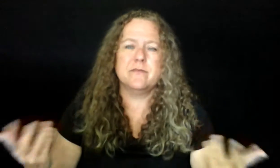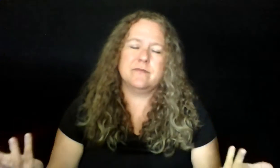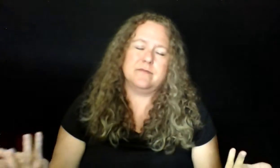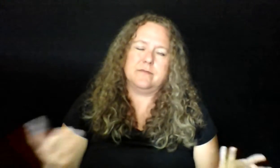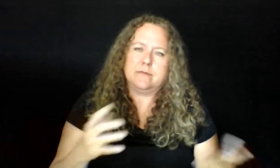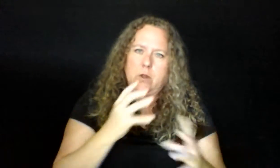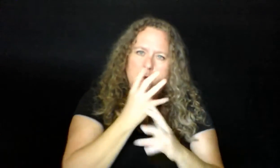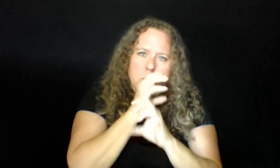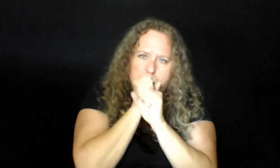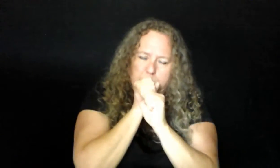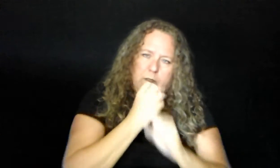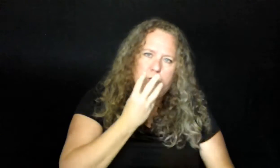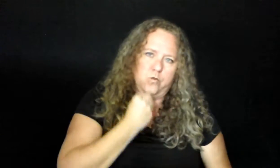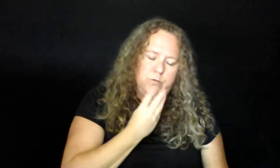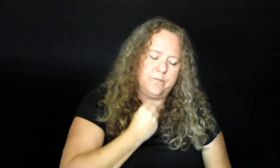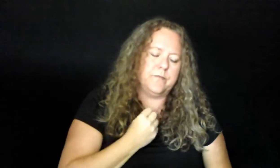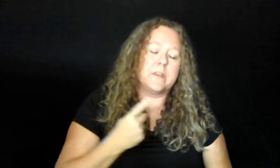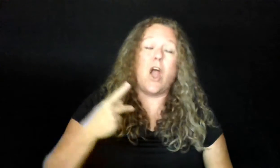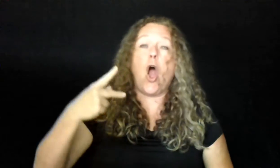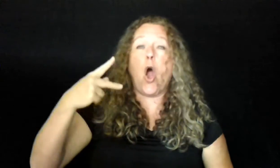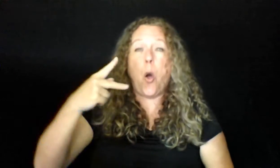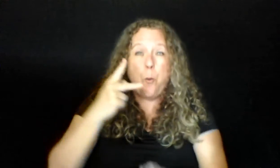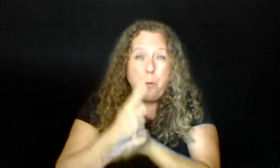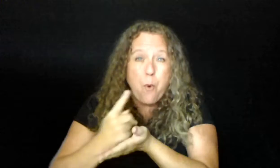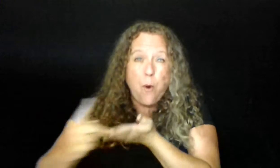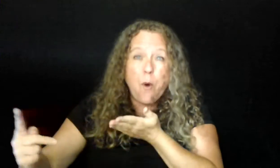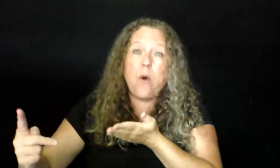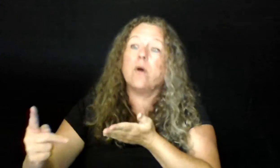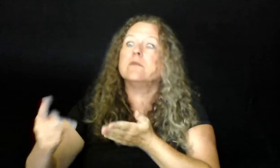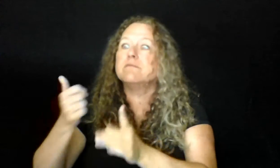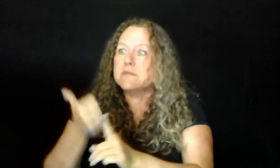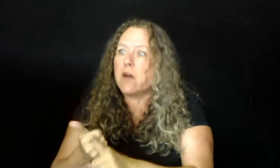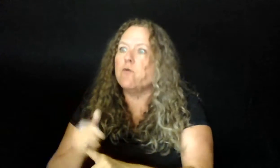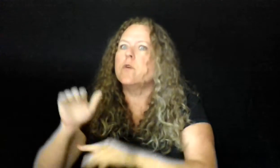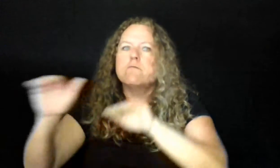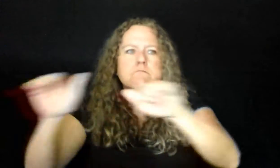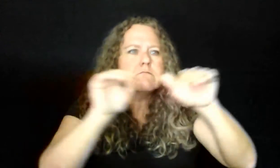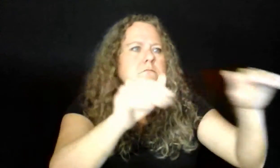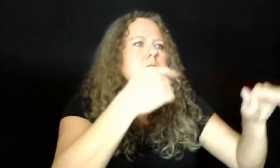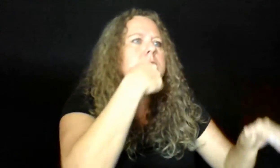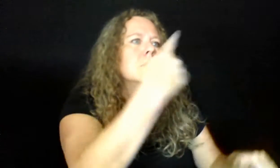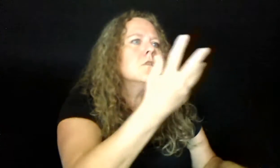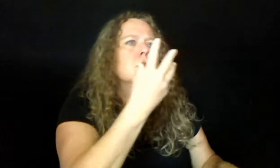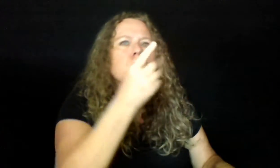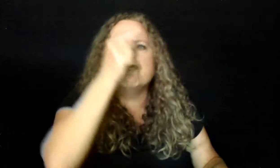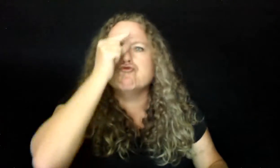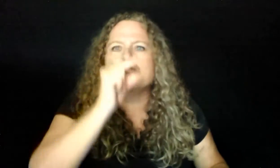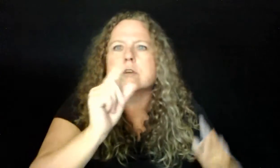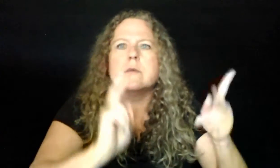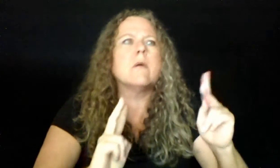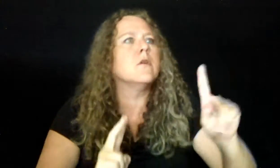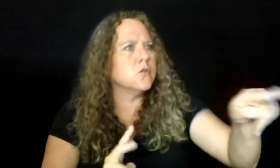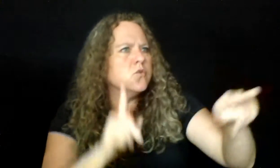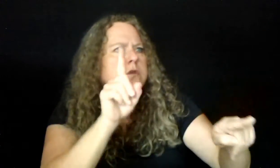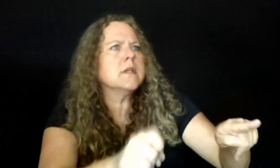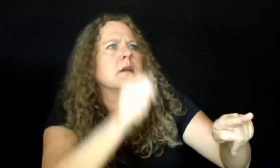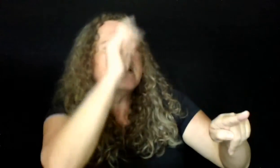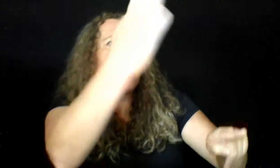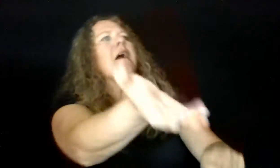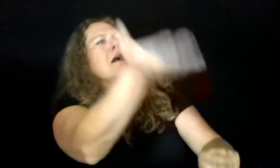was proselytizing to these people. He was going to these people saying, you need God, and then bringing them in. That was problem number one. Problem number two is, of course, that he